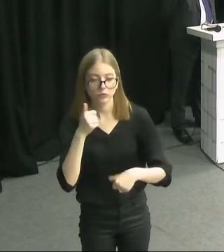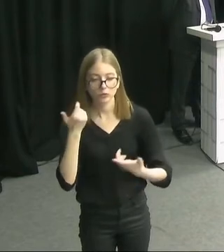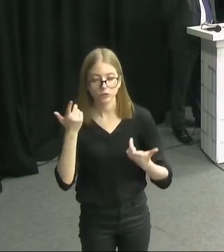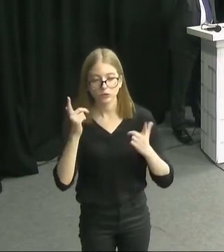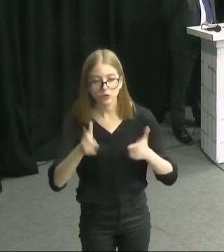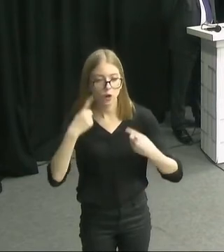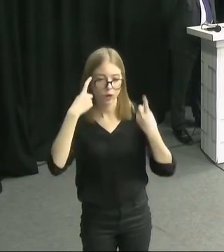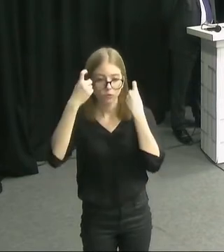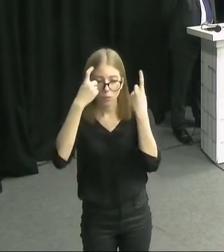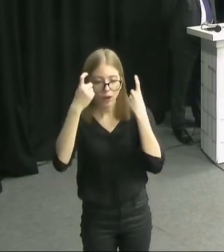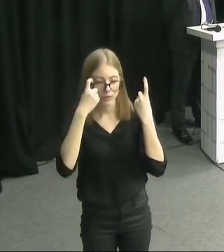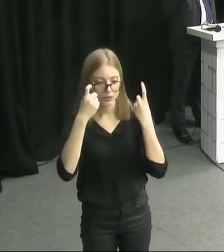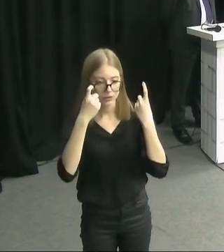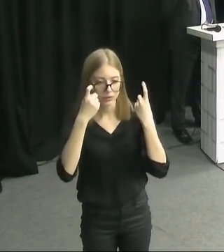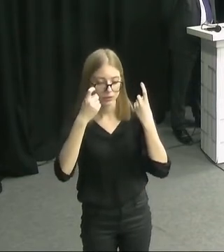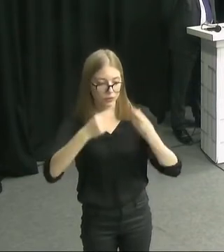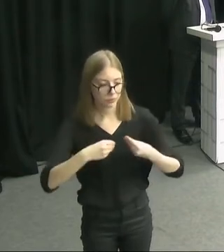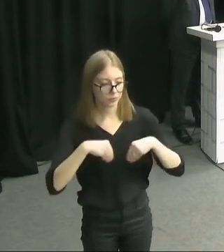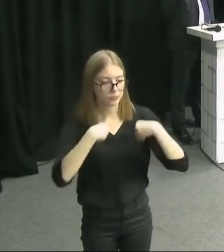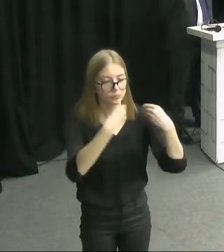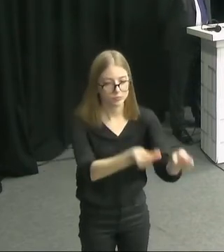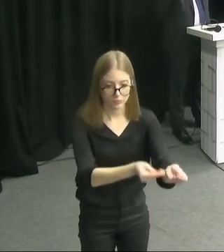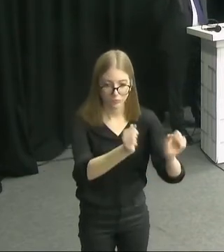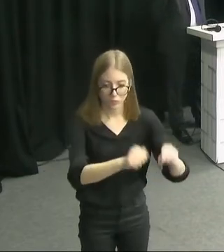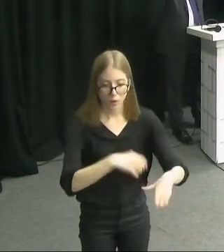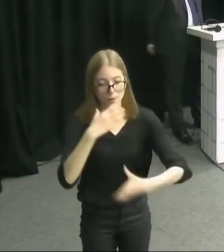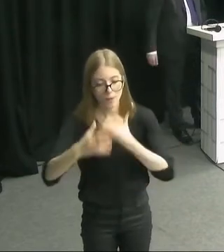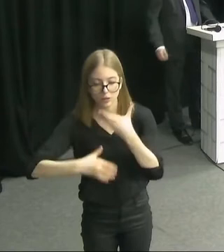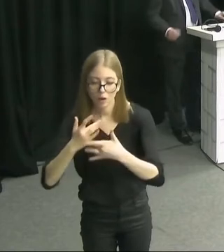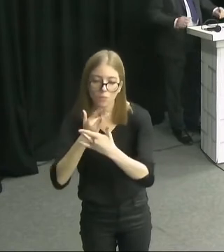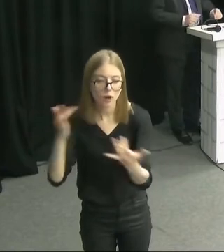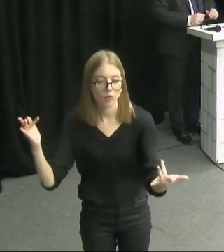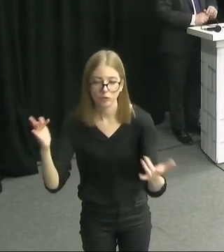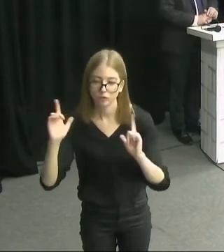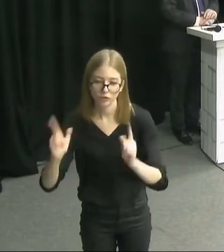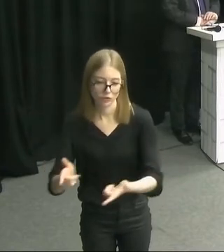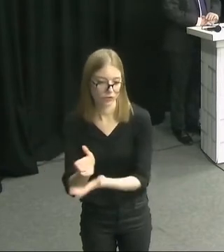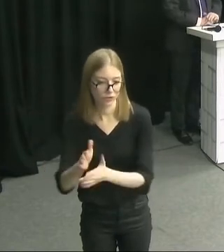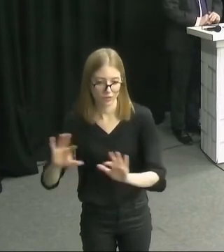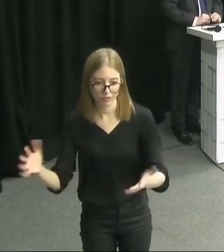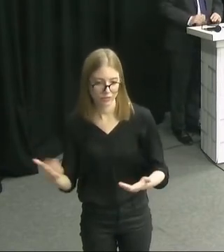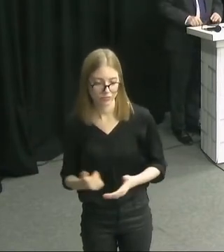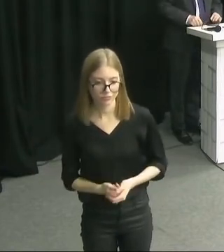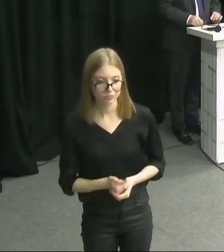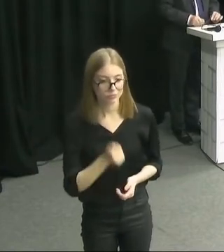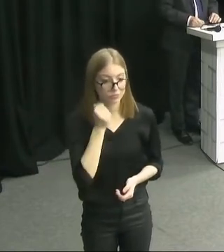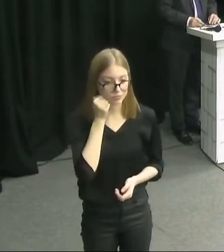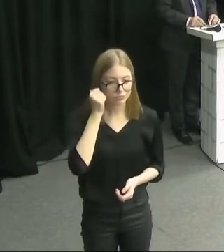world this way and how we can change it. Thank you. Next one, Professor Jose Lunas.